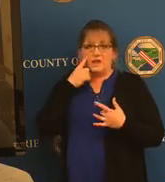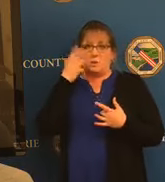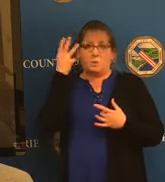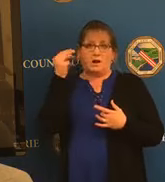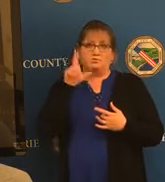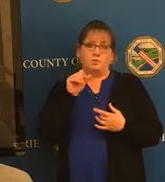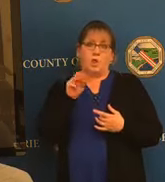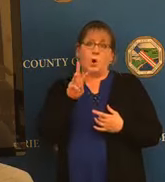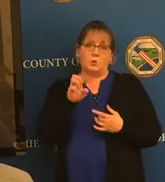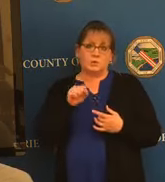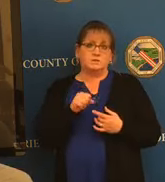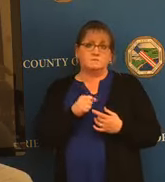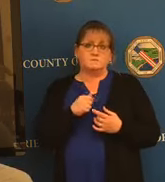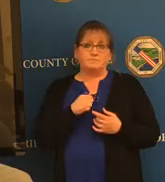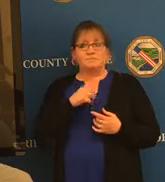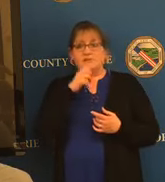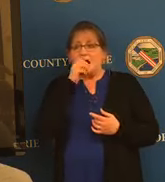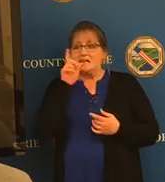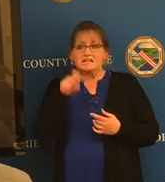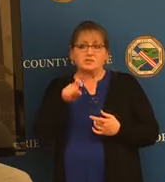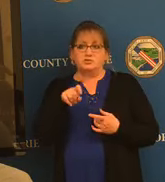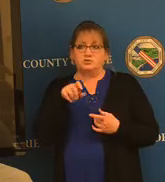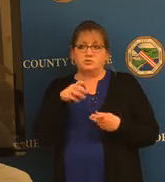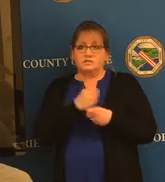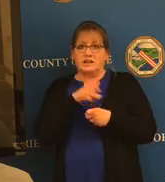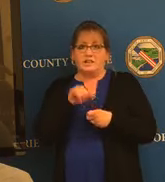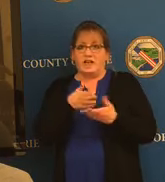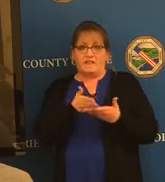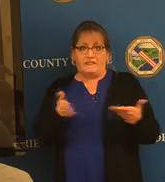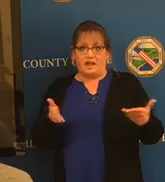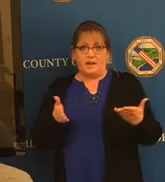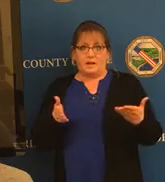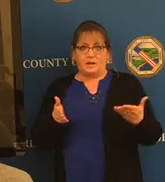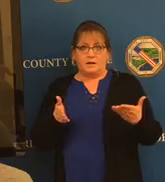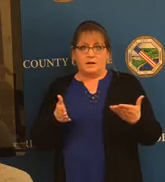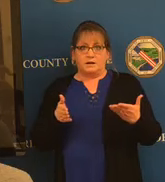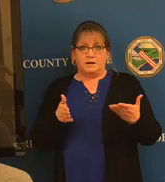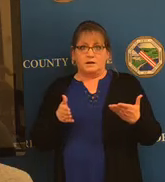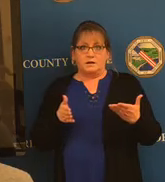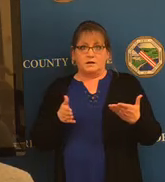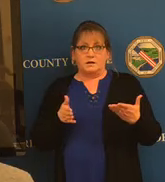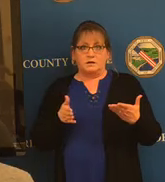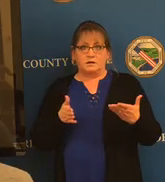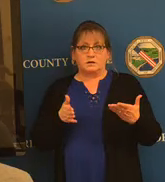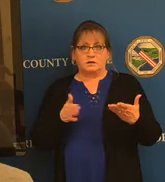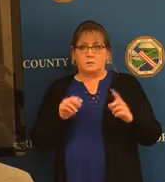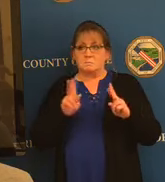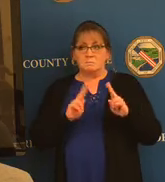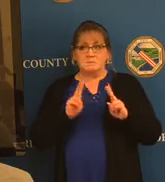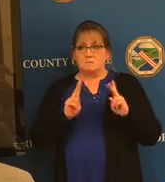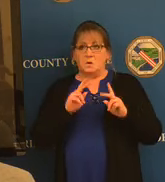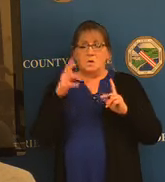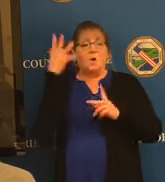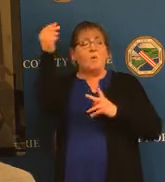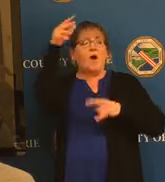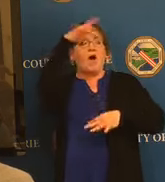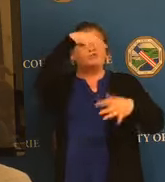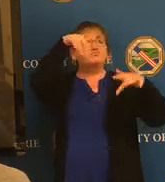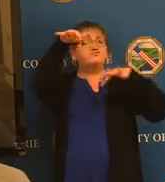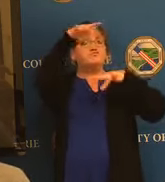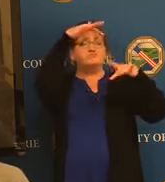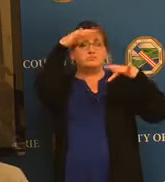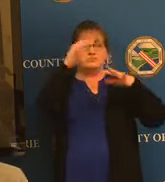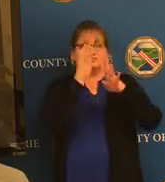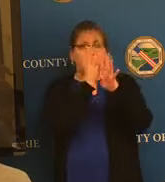Lowe's. And I didn't need to get what I did, but I wanted to do it, so they went out and they did it. People are asking us, give us a line,